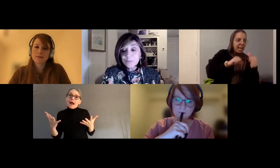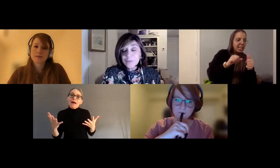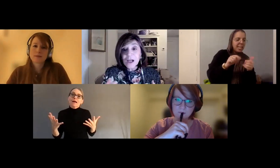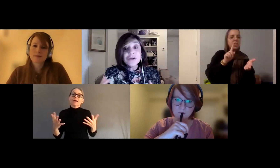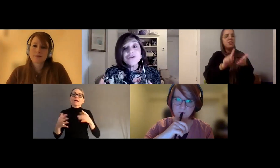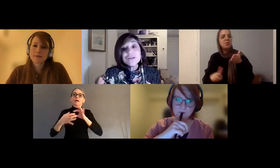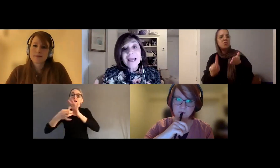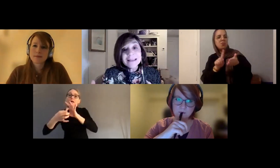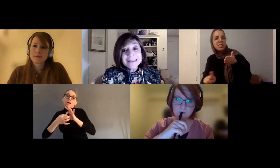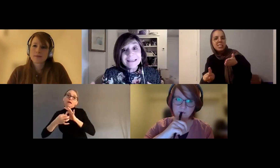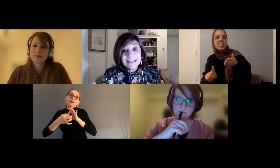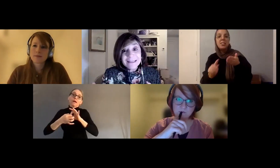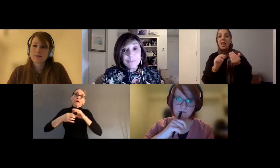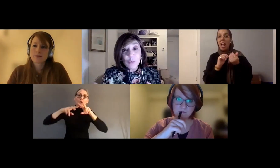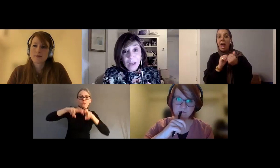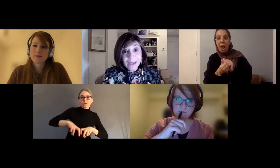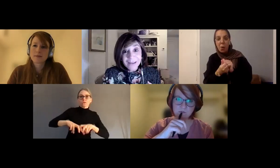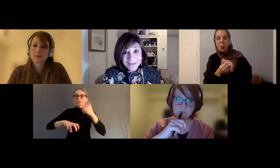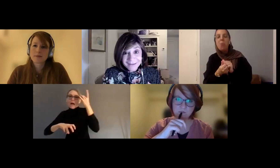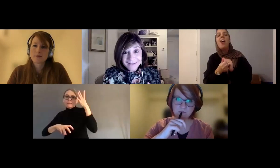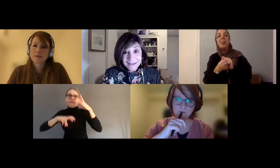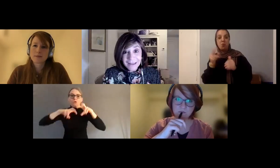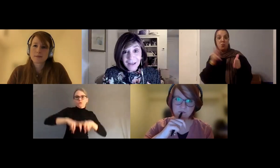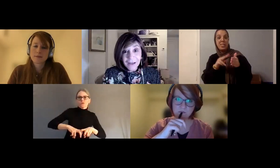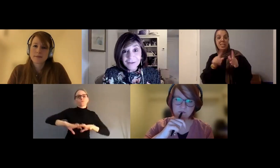to understanding in a deeper way